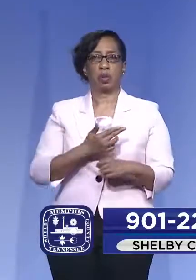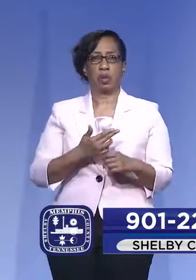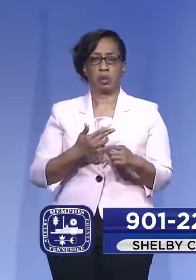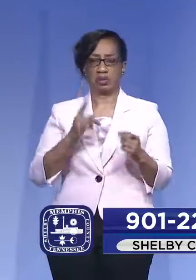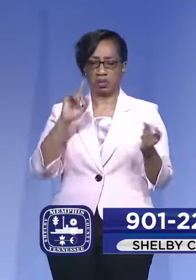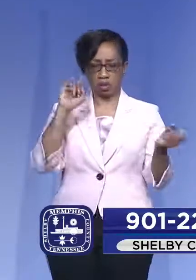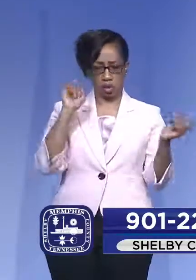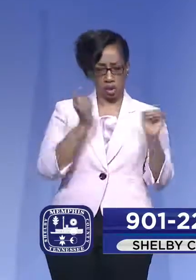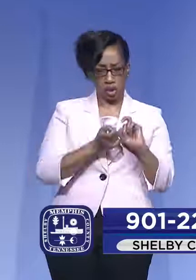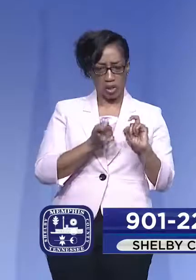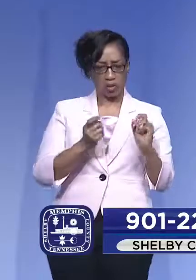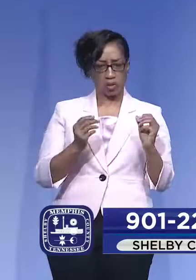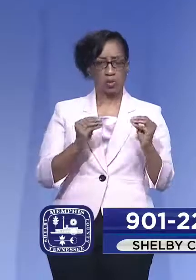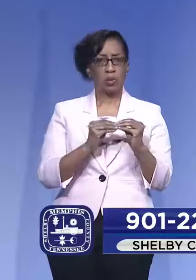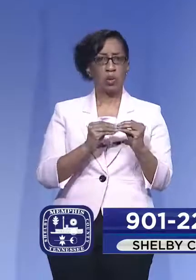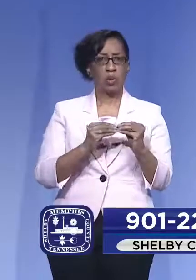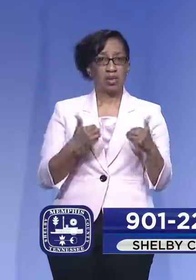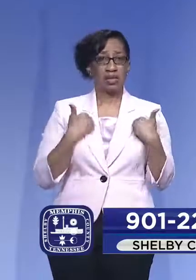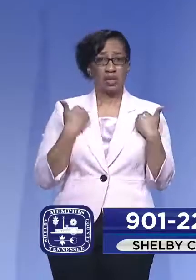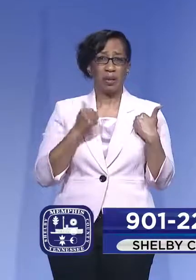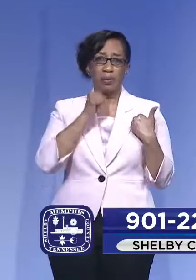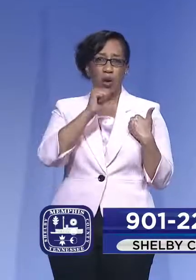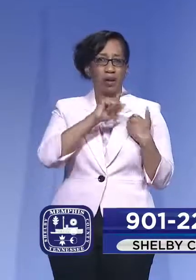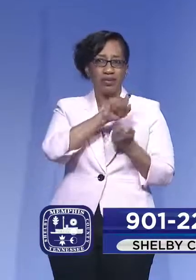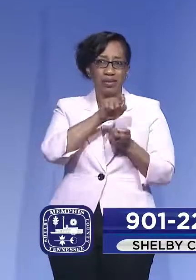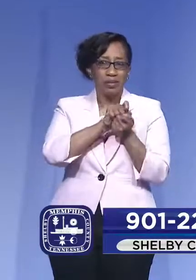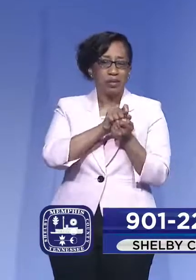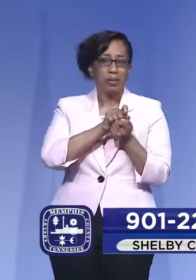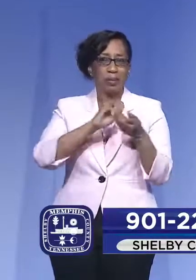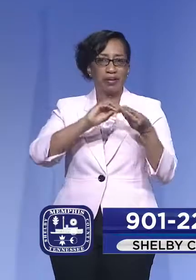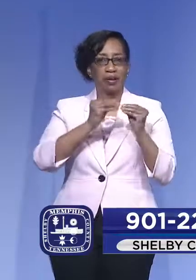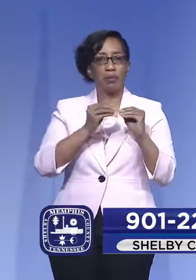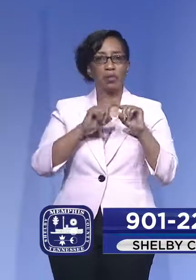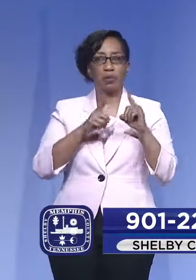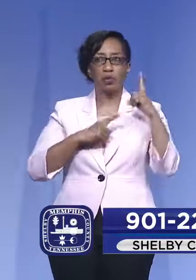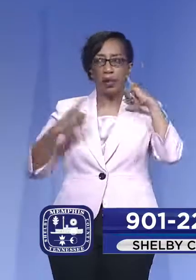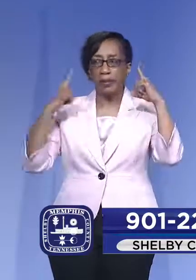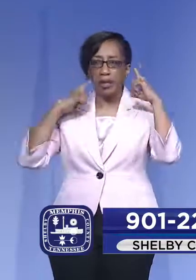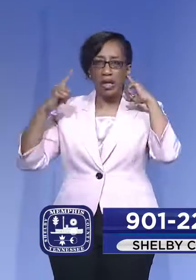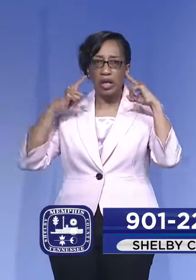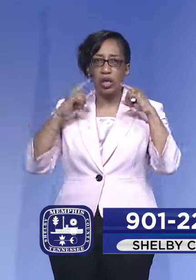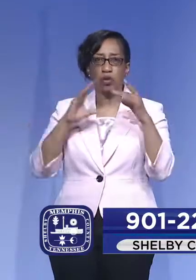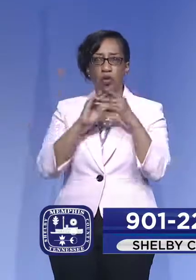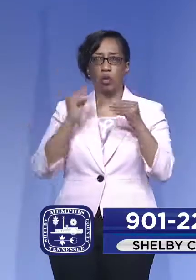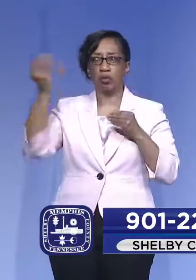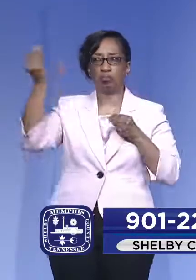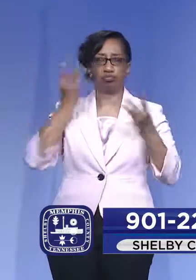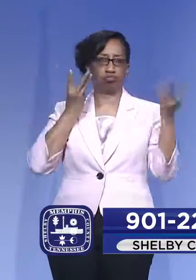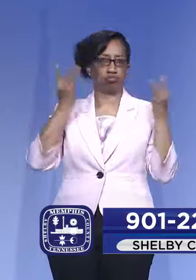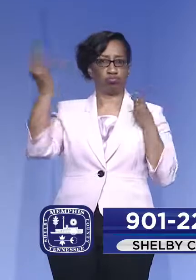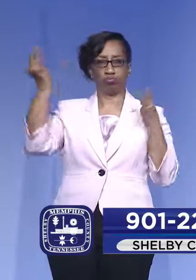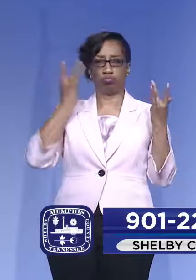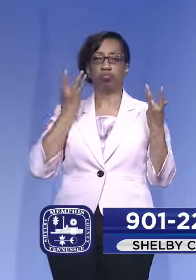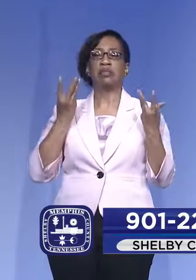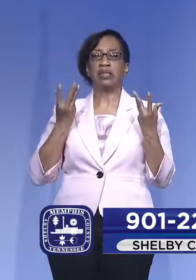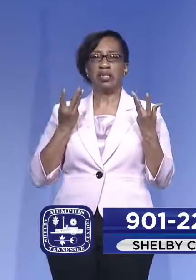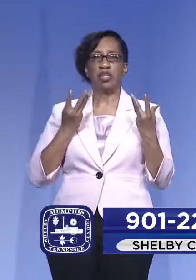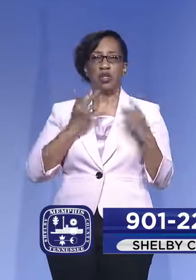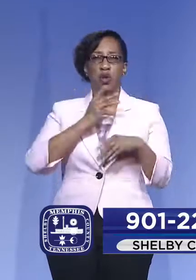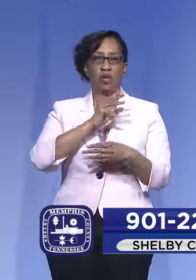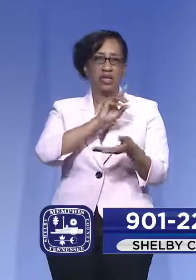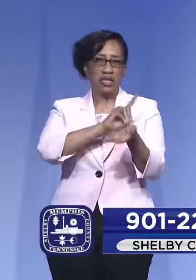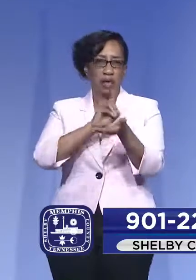but I don't have hard data about that. That's just the anecdotal experience that an infectious disease physician shared with me this